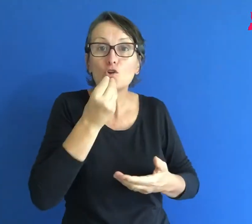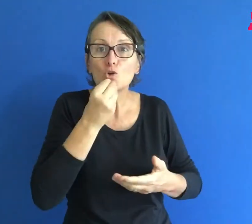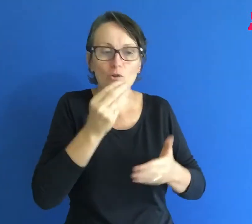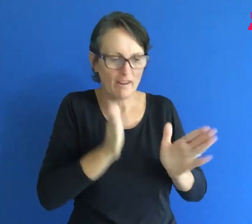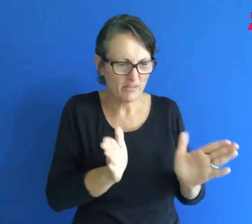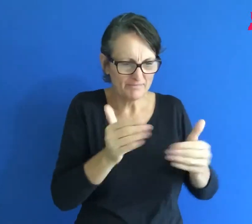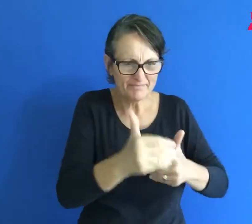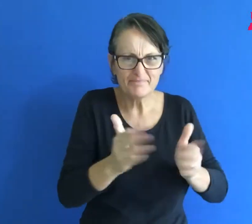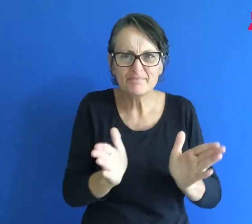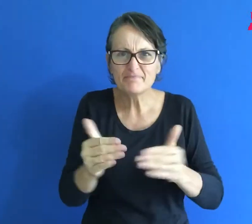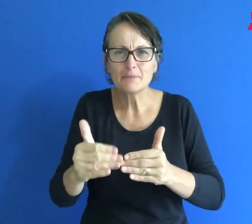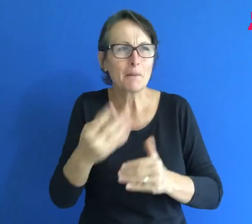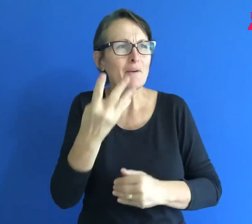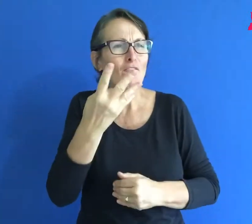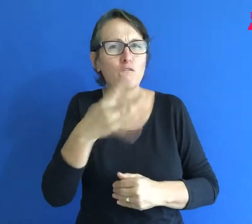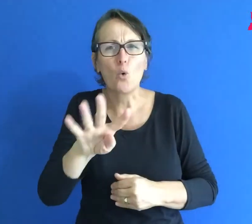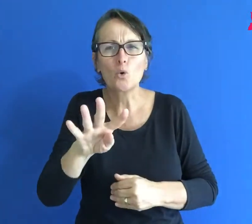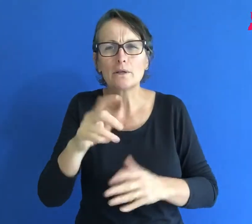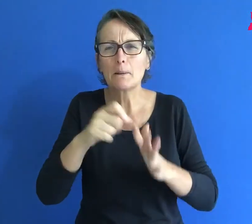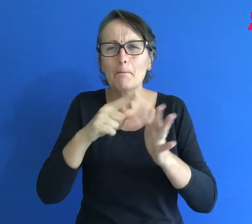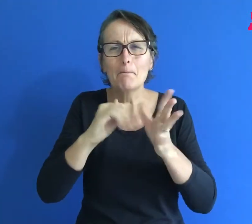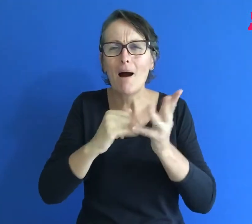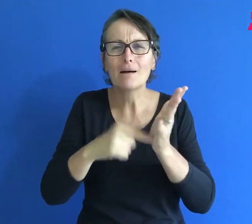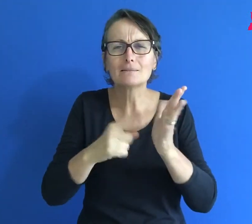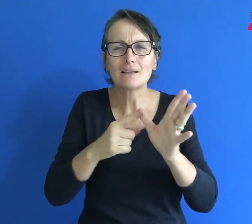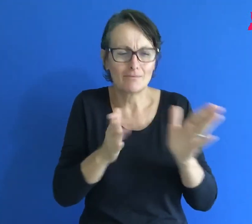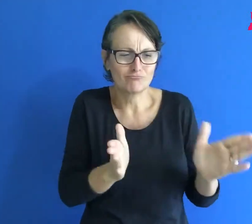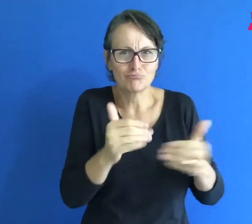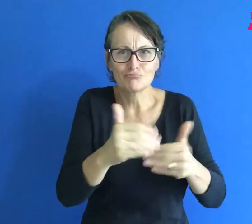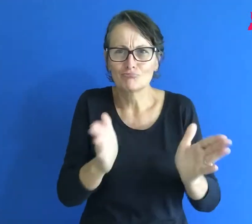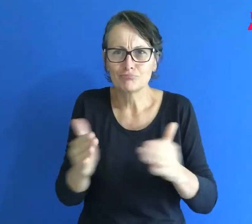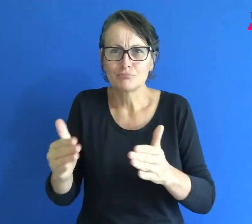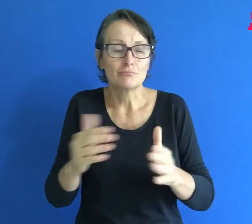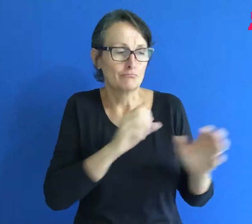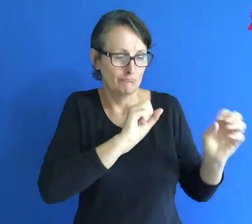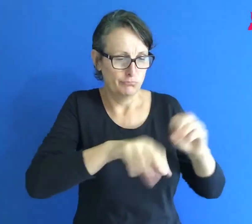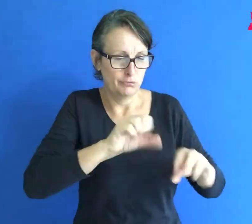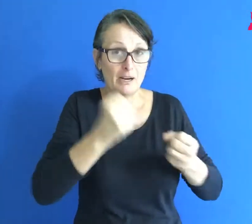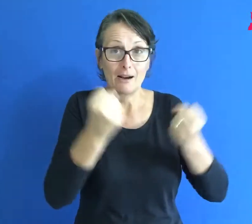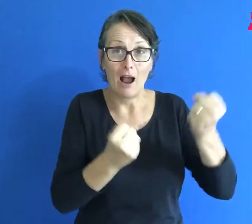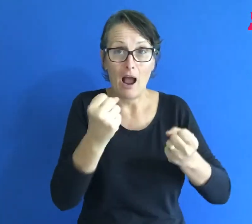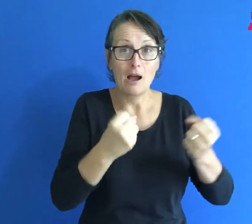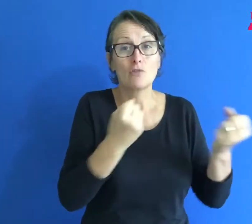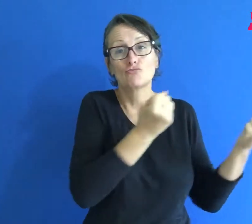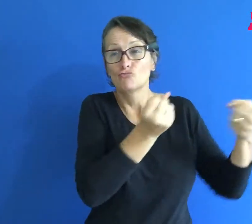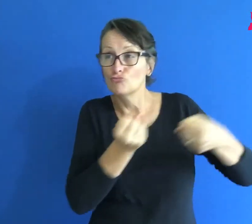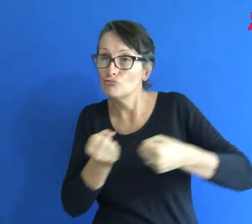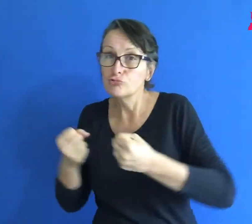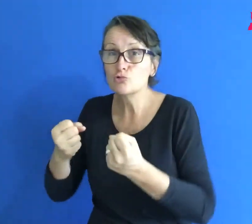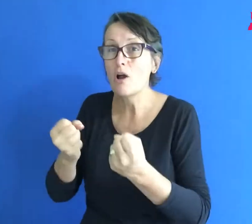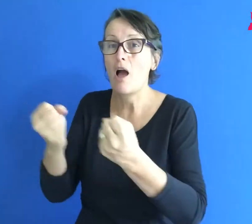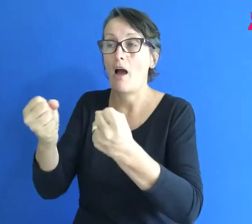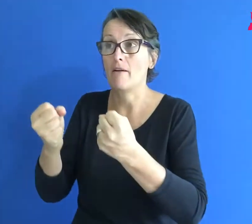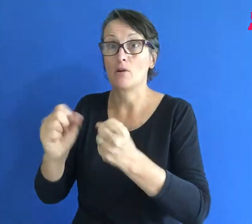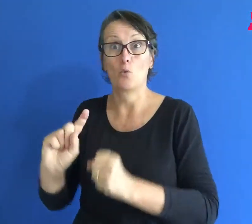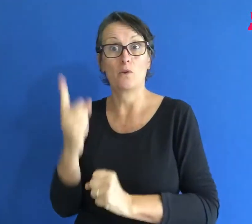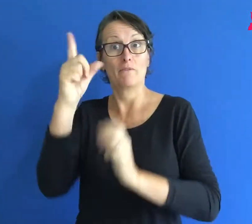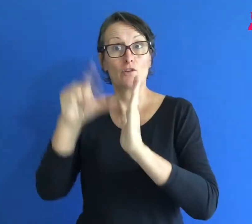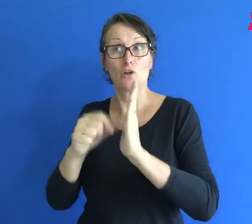40, freshly made pasta dishes. Drove up the hill. And that was my first exposure to the actual fire ground. Because where we